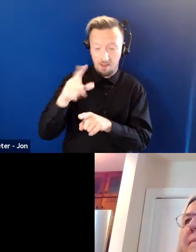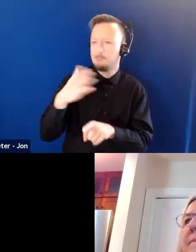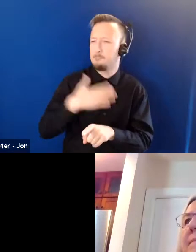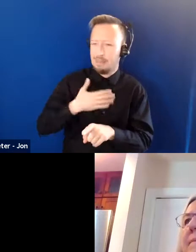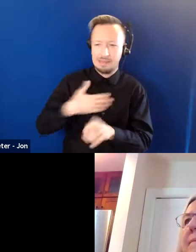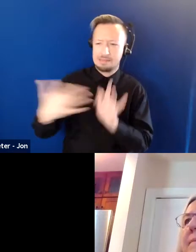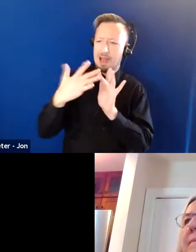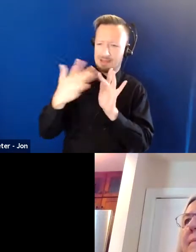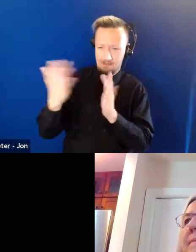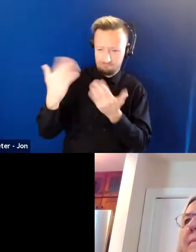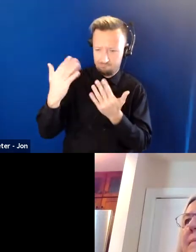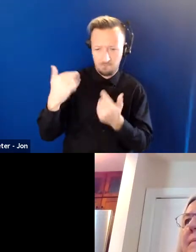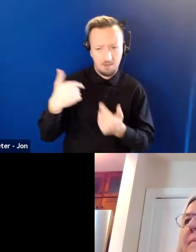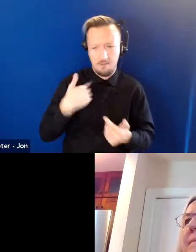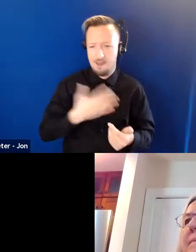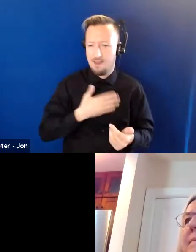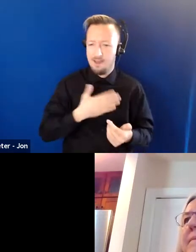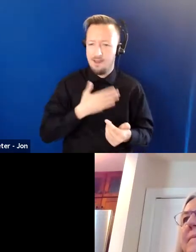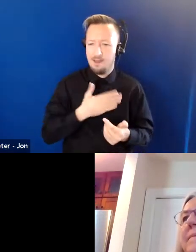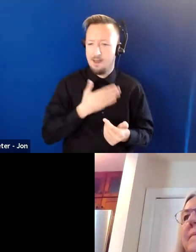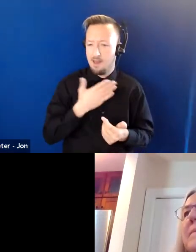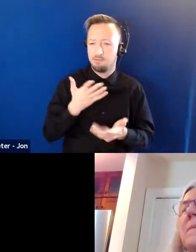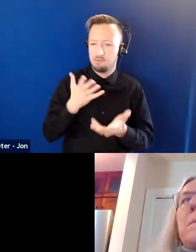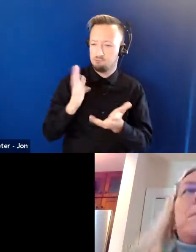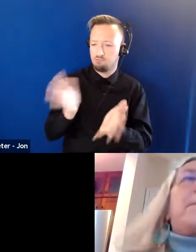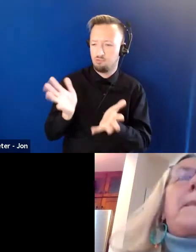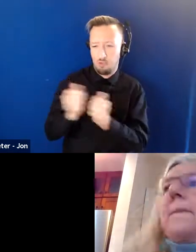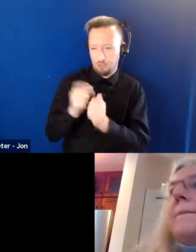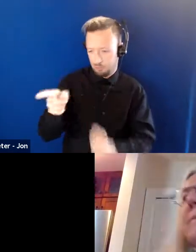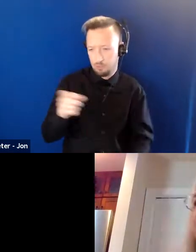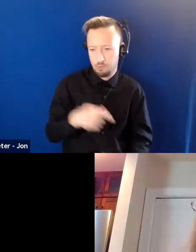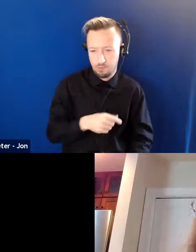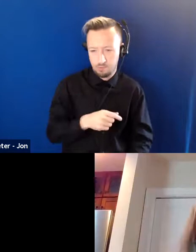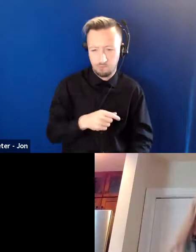me. That would be great. I would love to have a conversation with you.